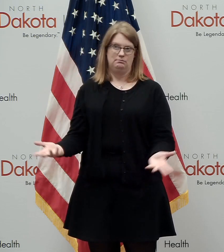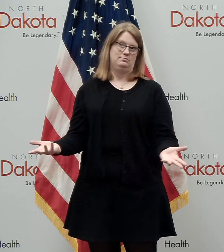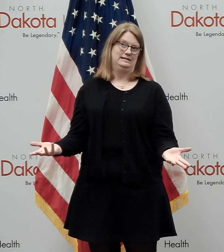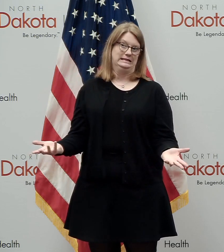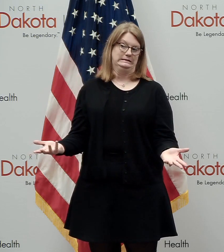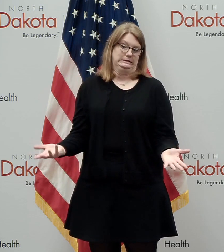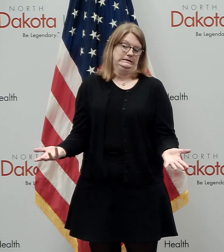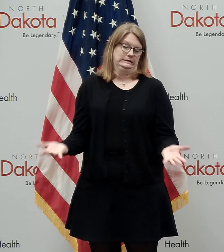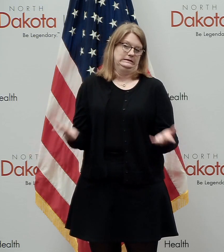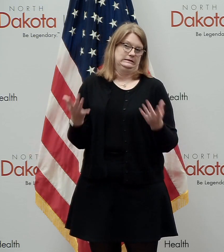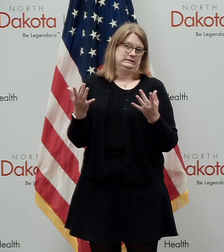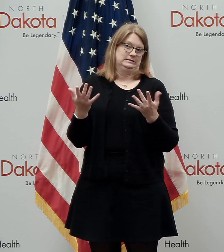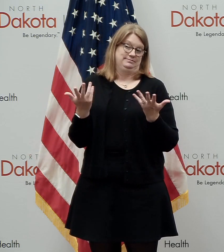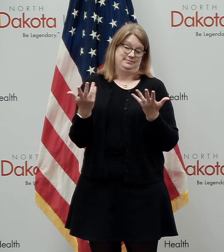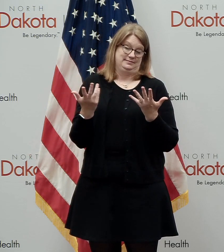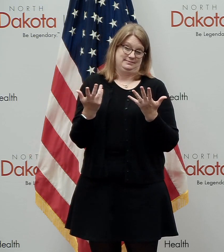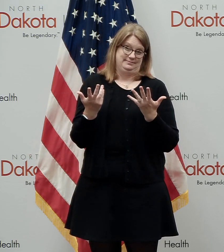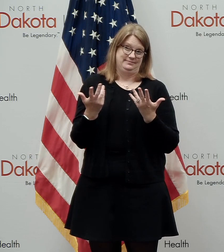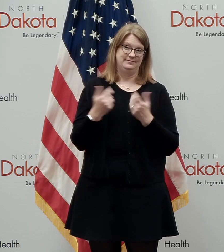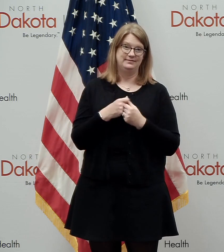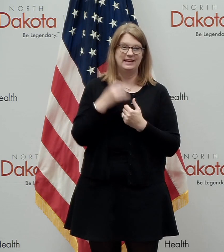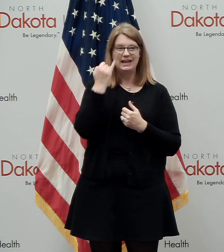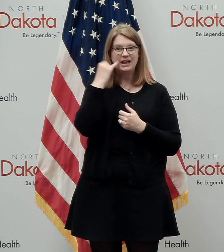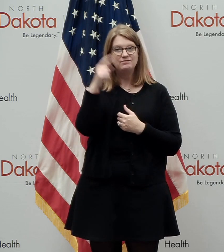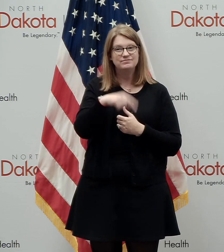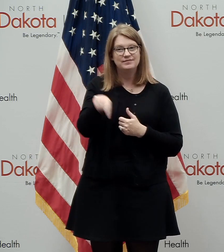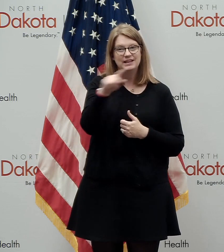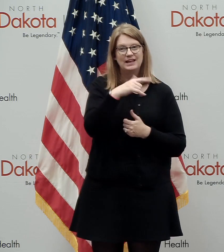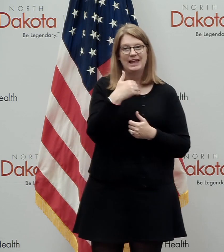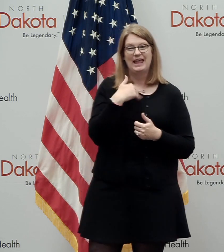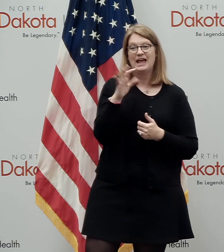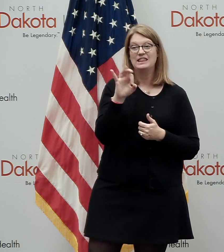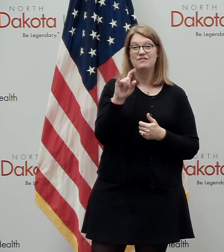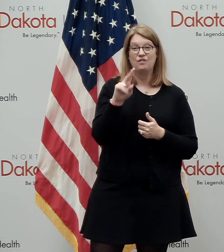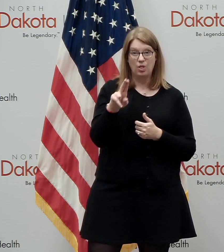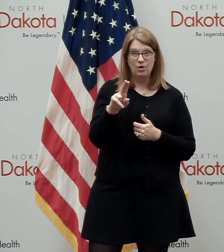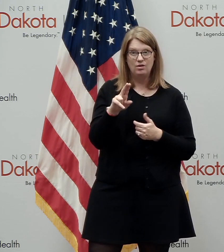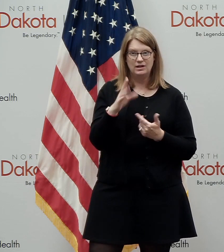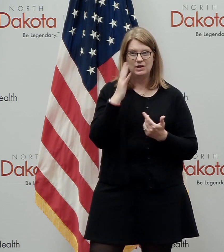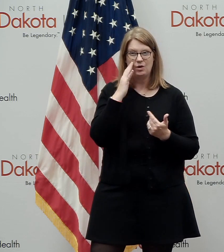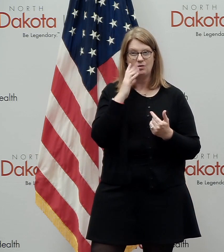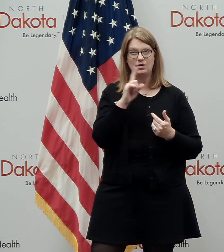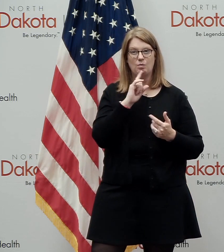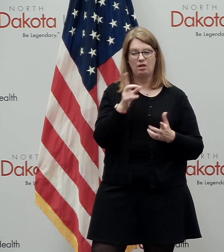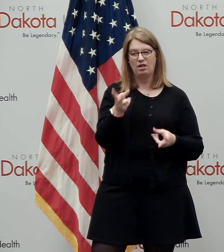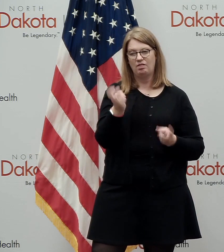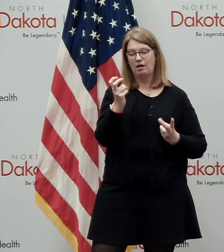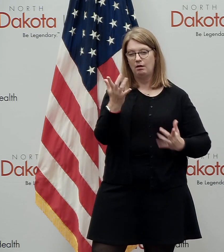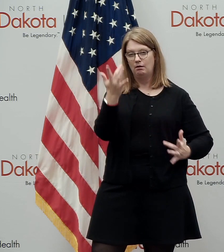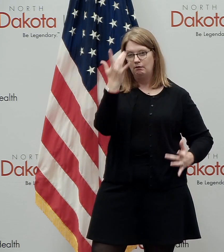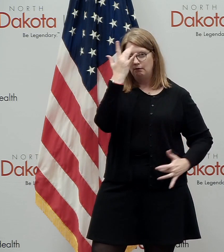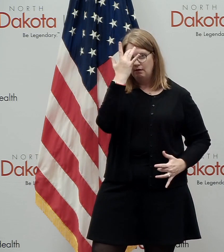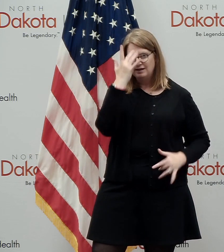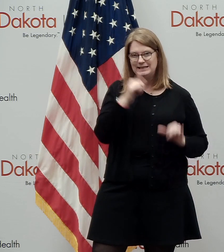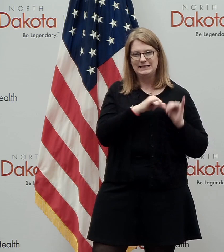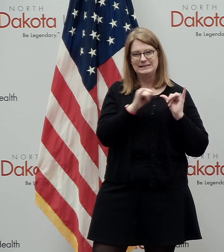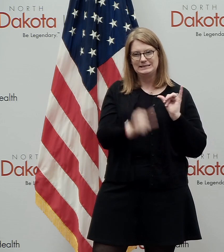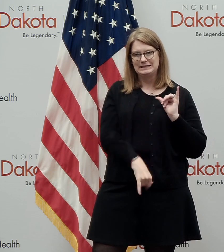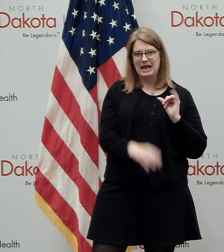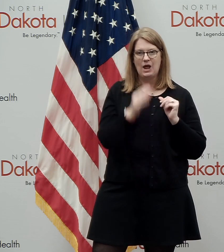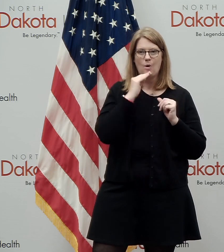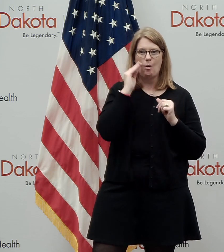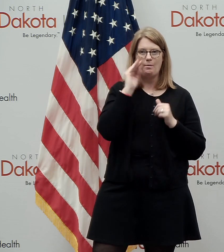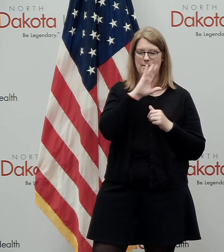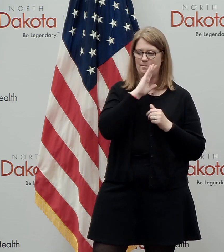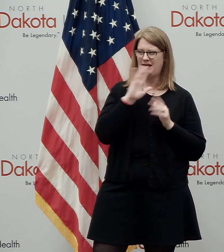the challenge. If everybody had the flu and people are really sick from the flu and they're that age, you stay home in bed and you're like, hey,